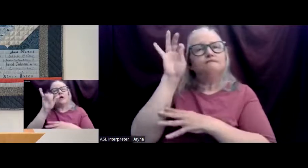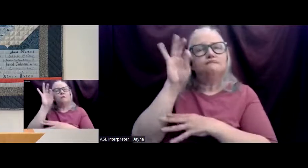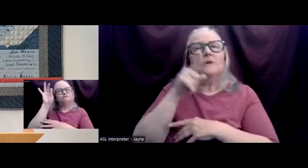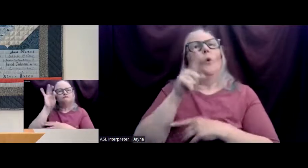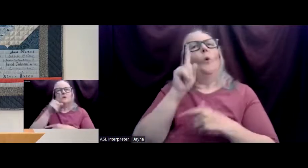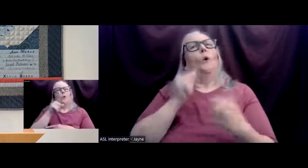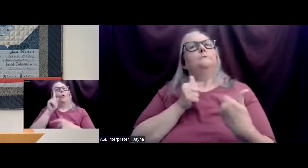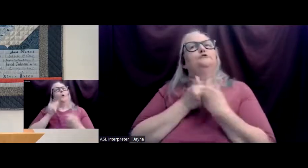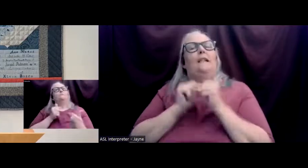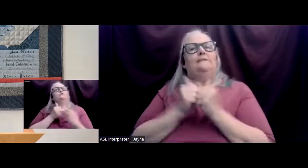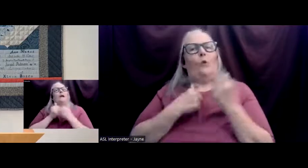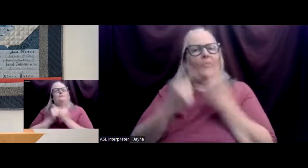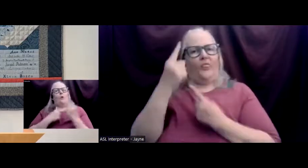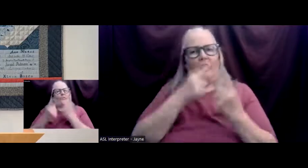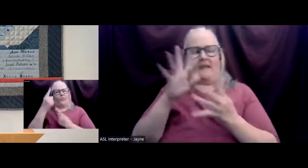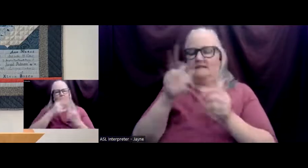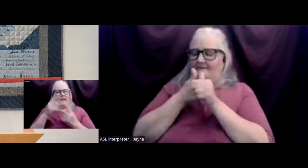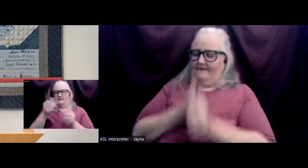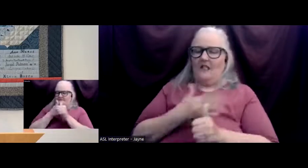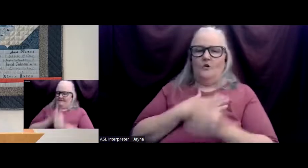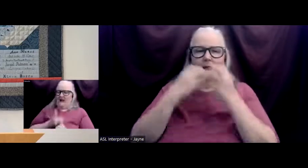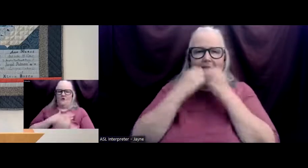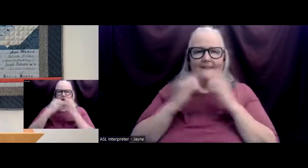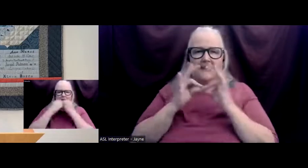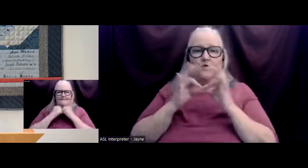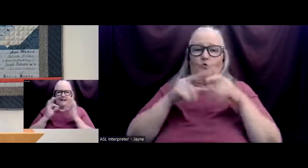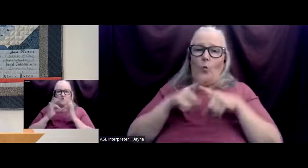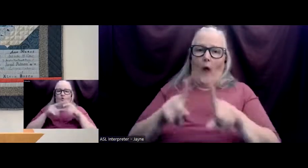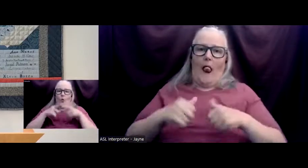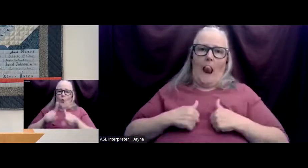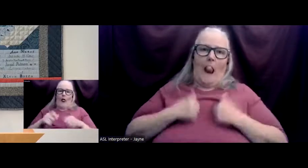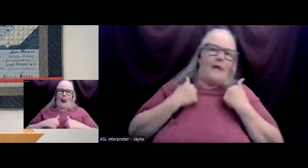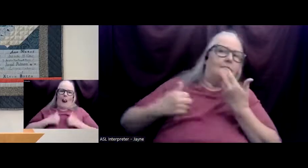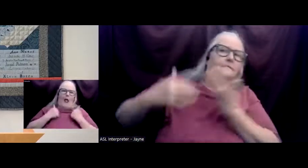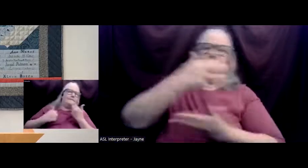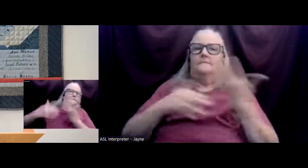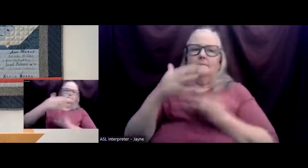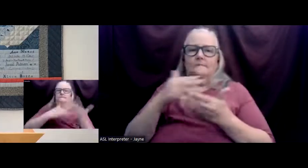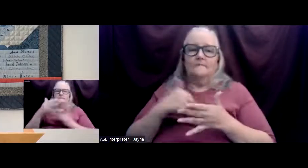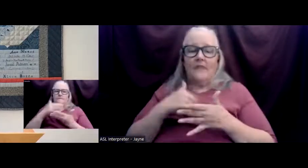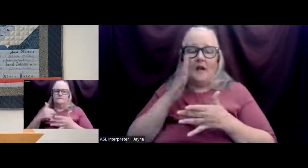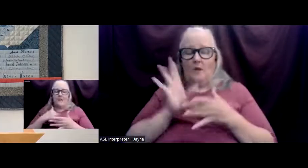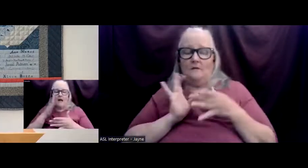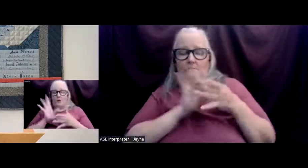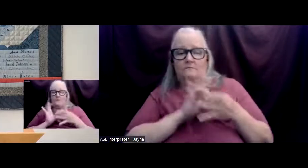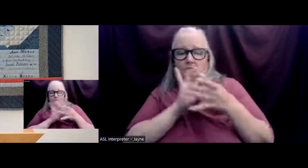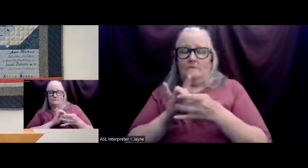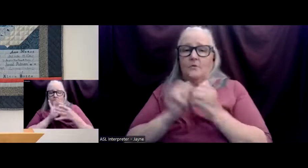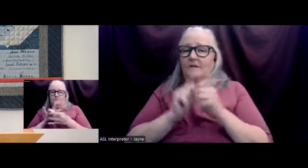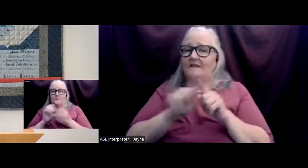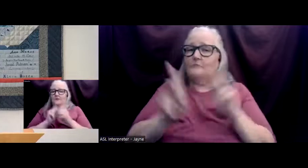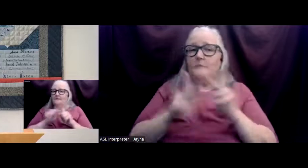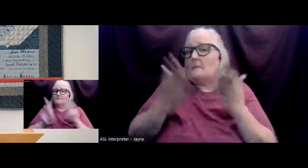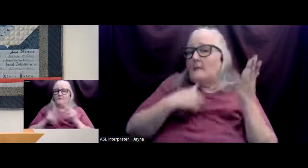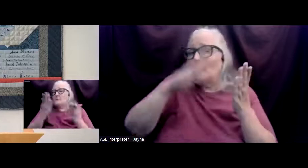inspire me to act on my values as I navigate my busy life. I'm going to connect with people I might not otherwise meet, and I'm going to raise